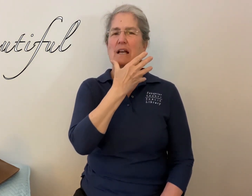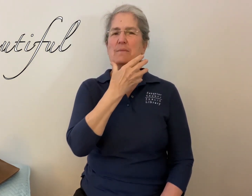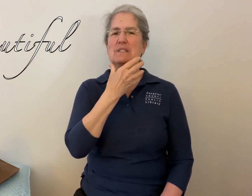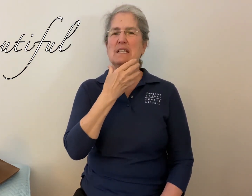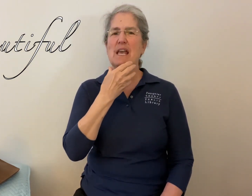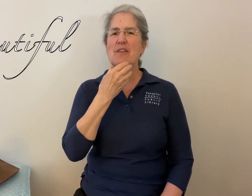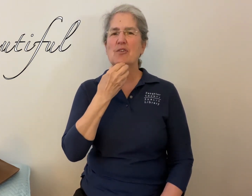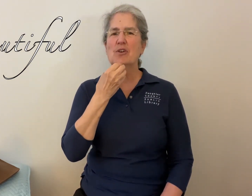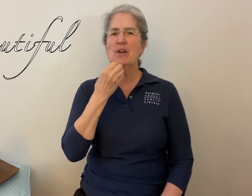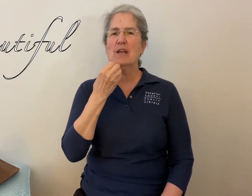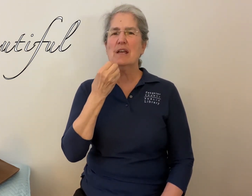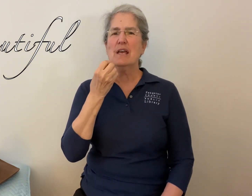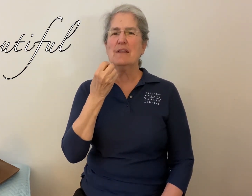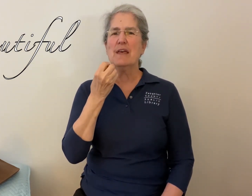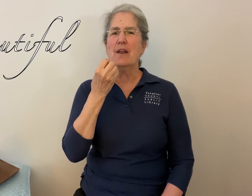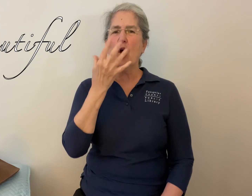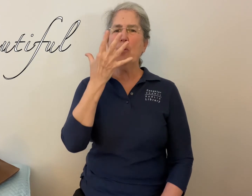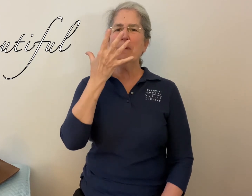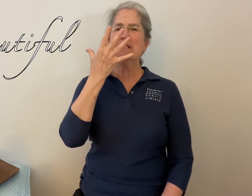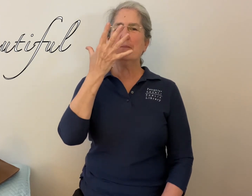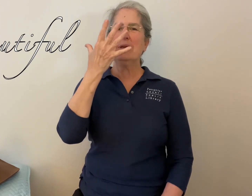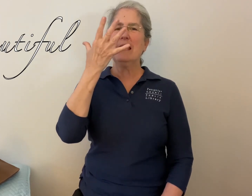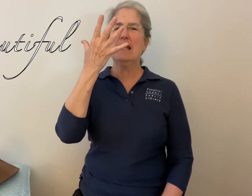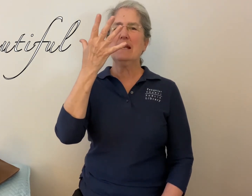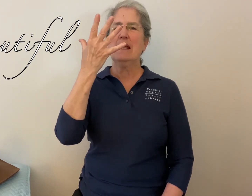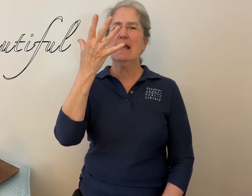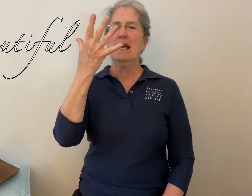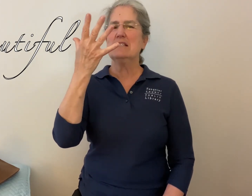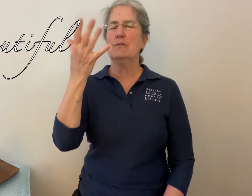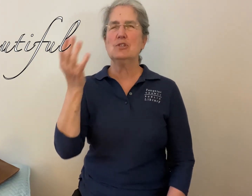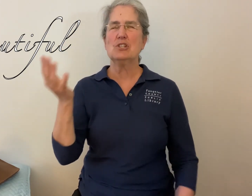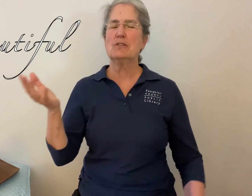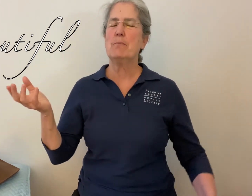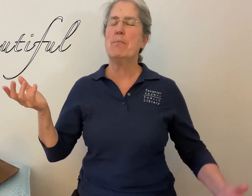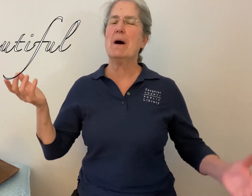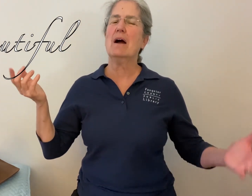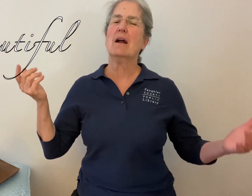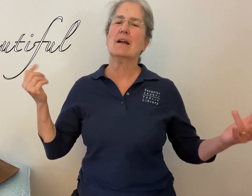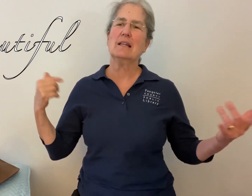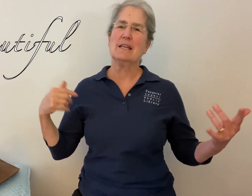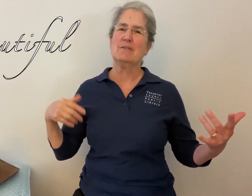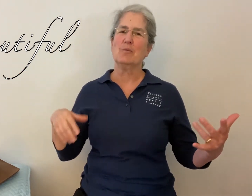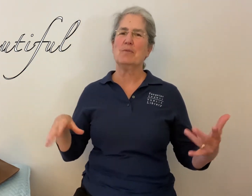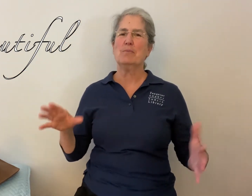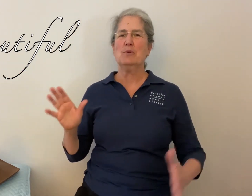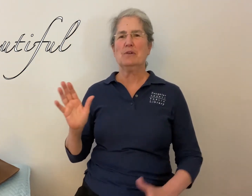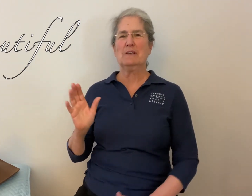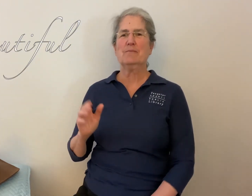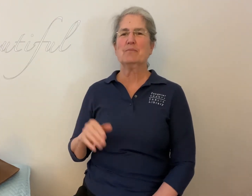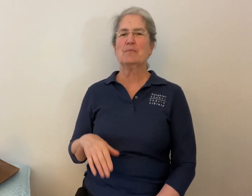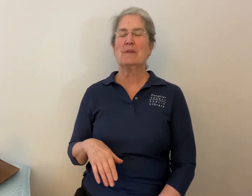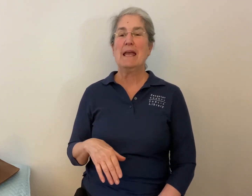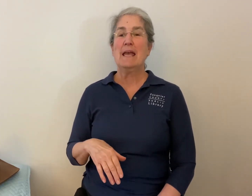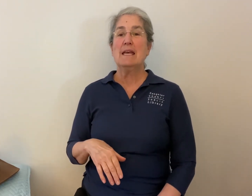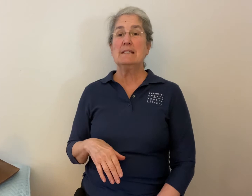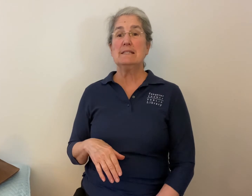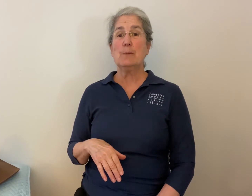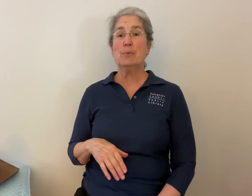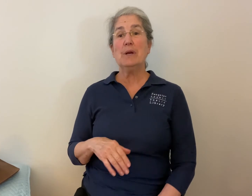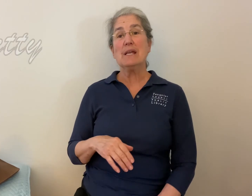comes together, and then opens up again as if you're just sparkling with beauty. To say pretty,